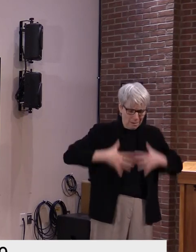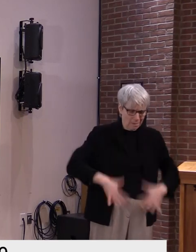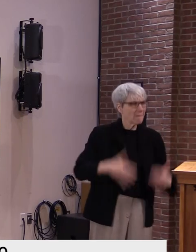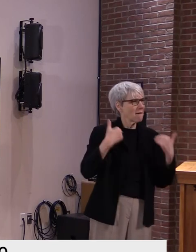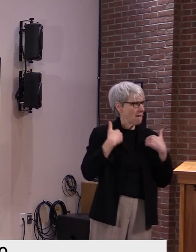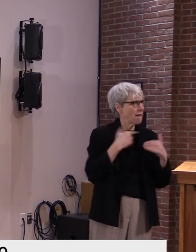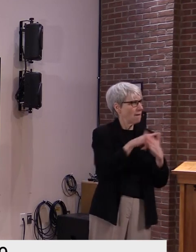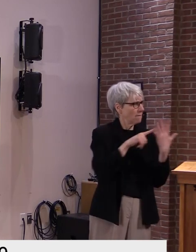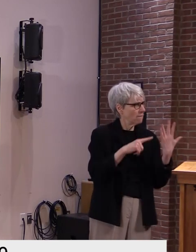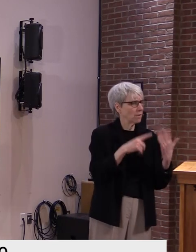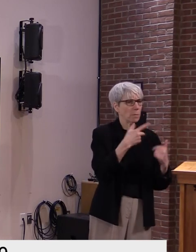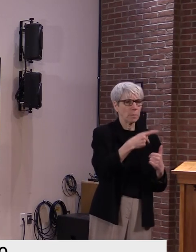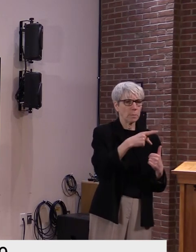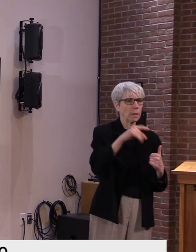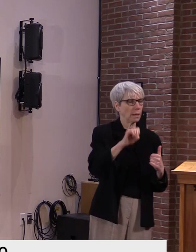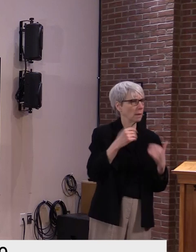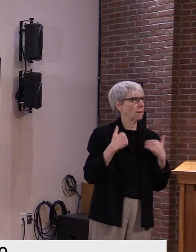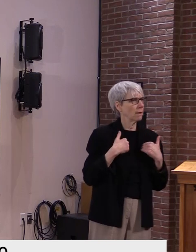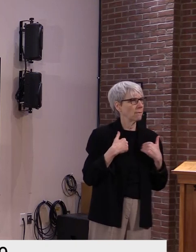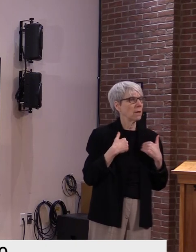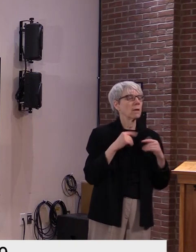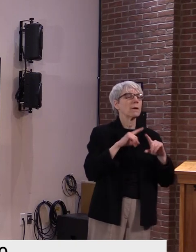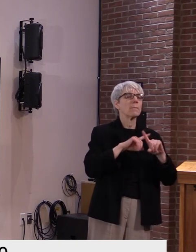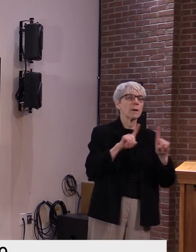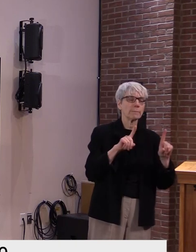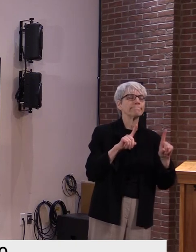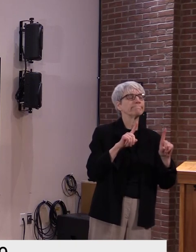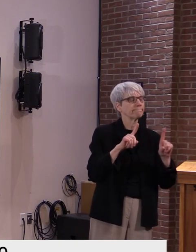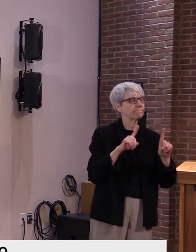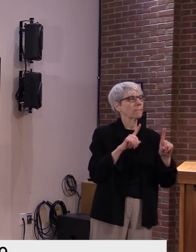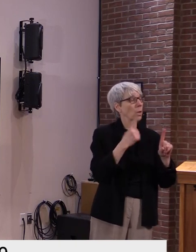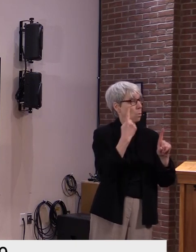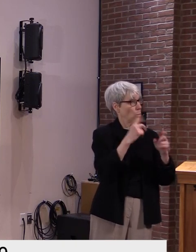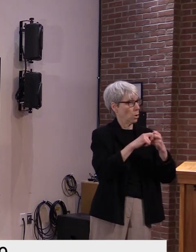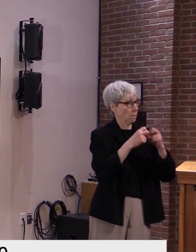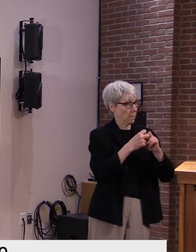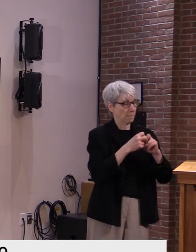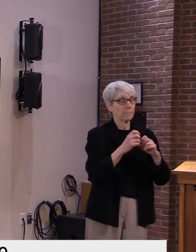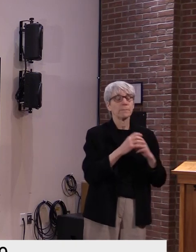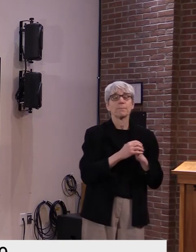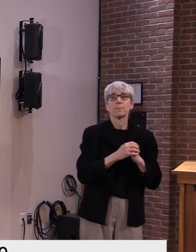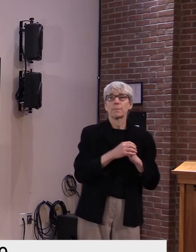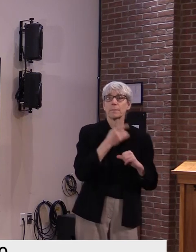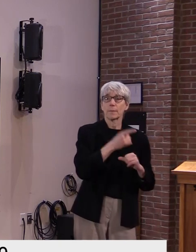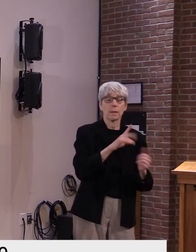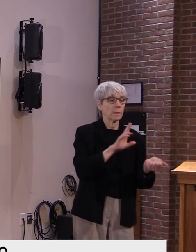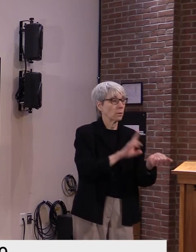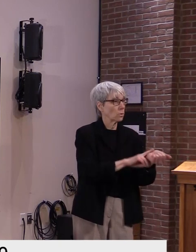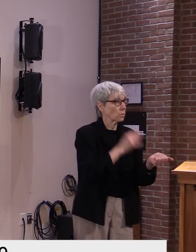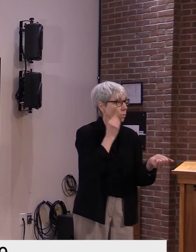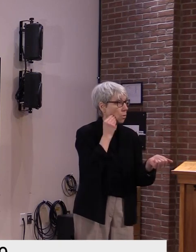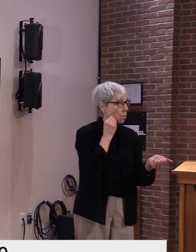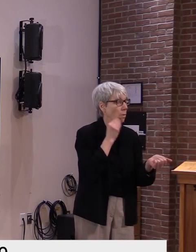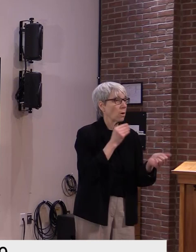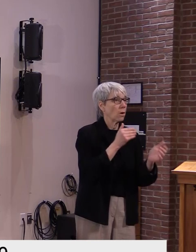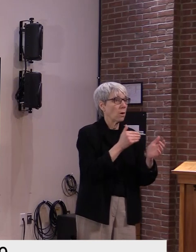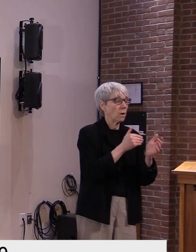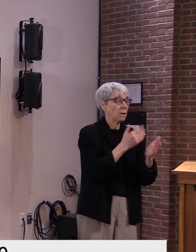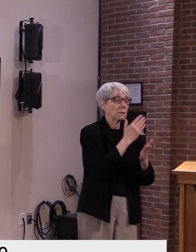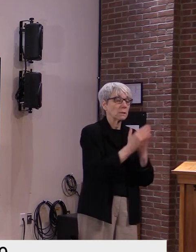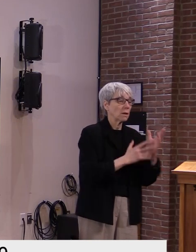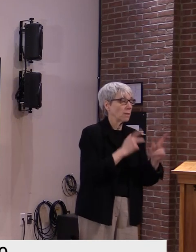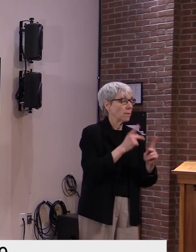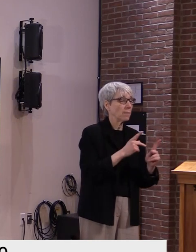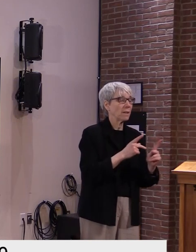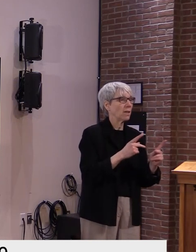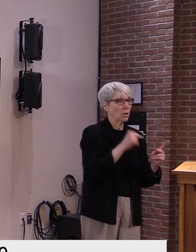some common things together. Number one is their patients don't all have private rooms. In